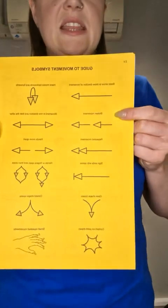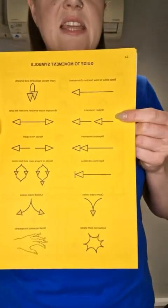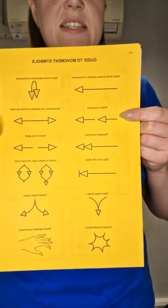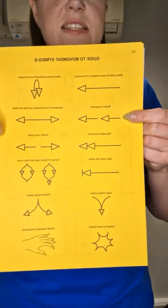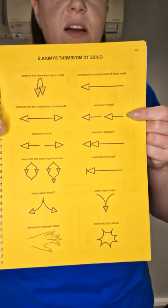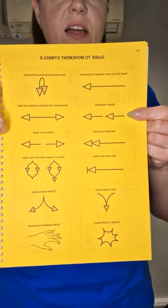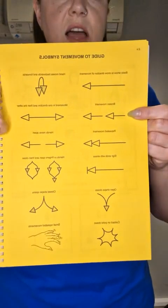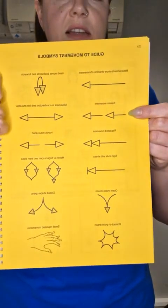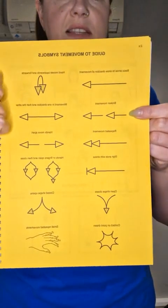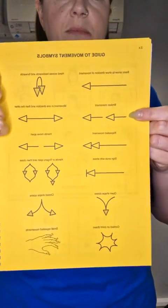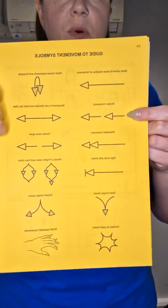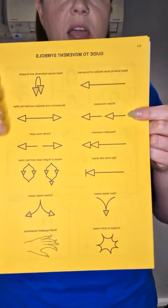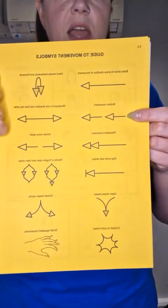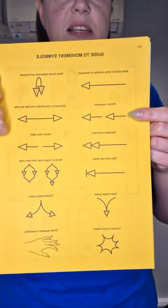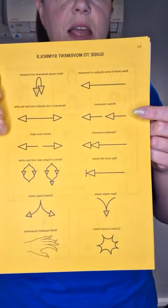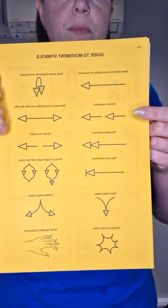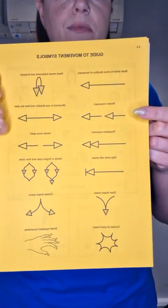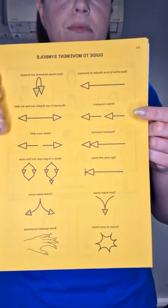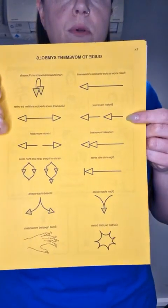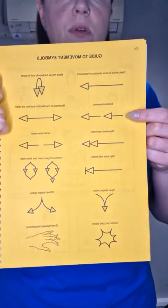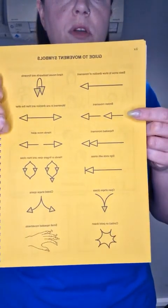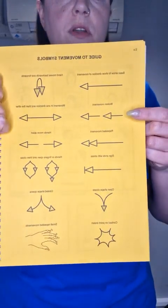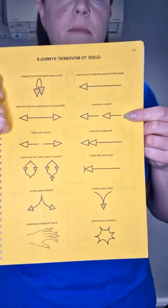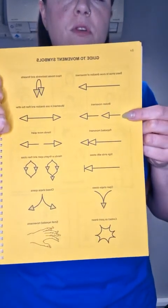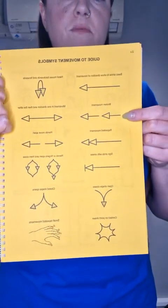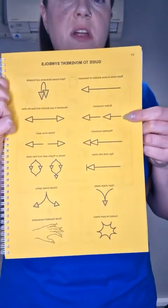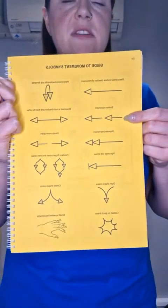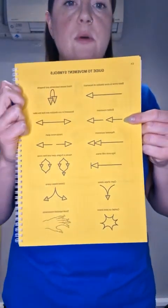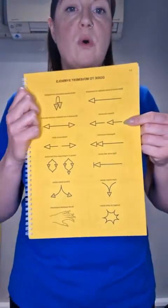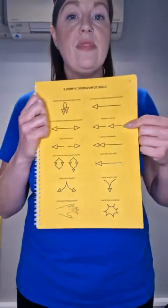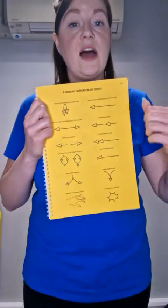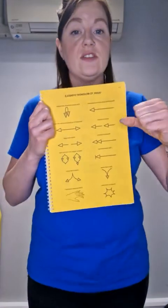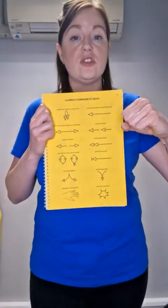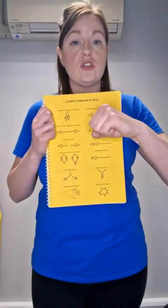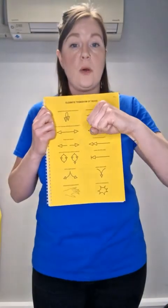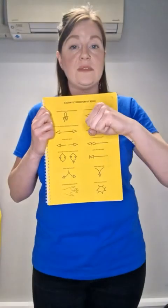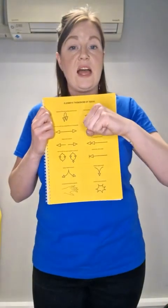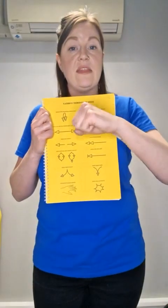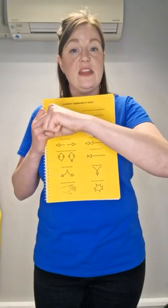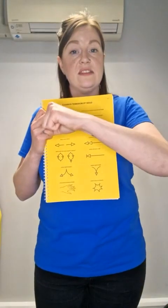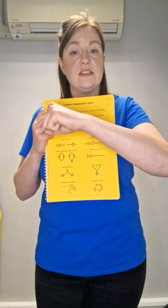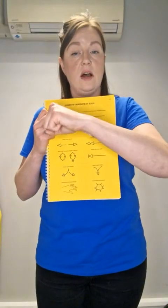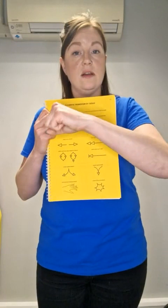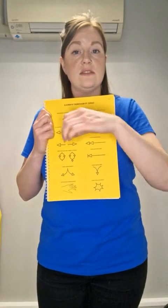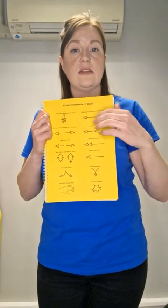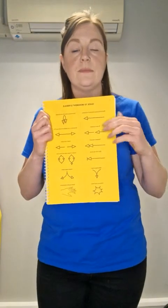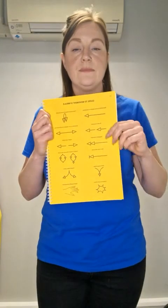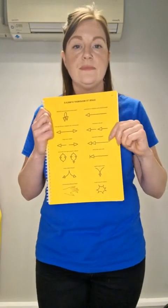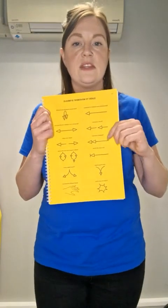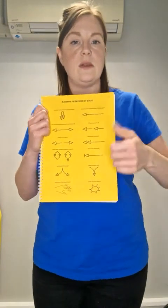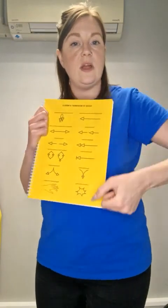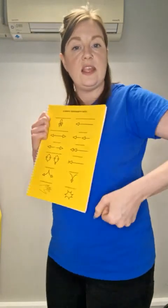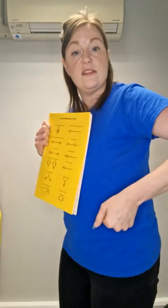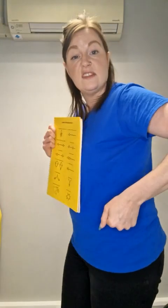This symbol here is a broken movement, one that stops and then starts. So like in the sign